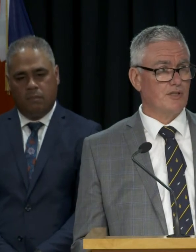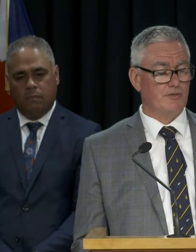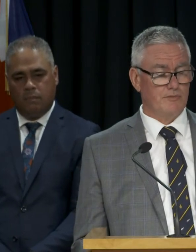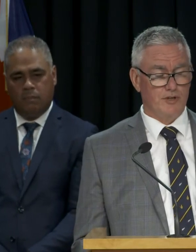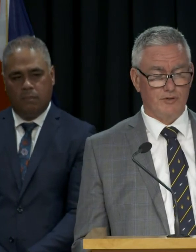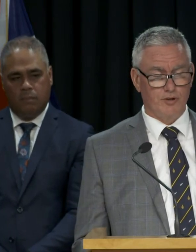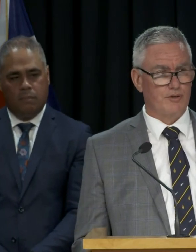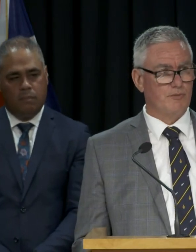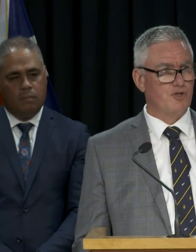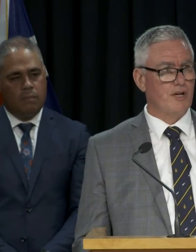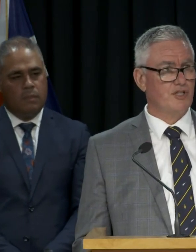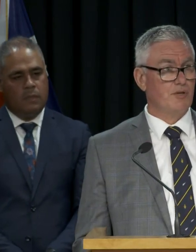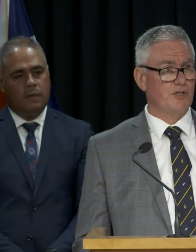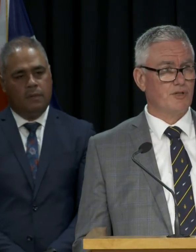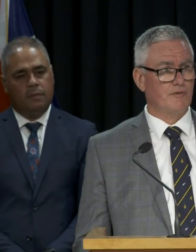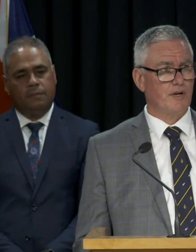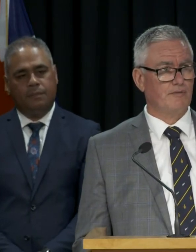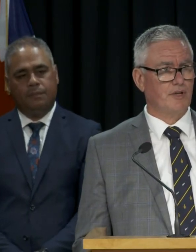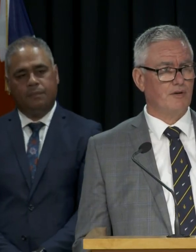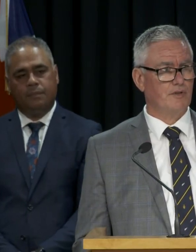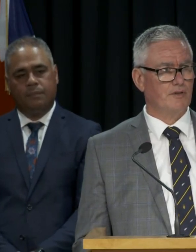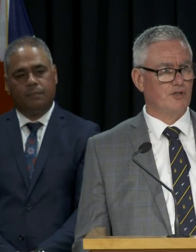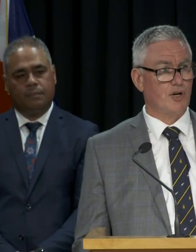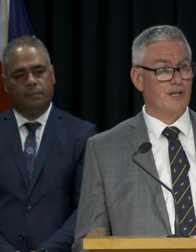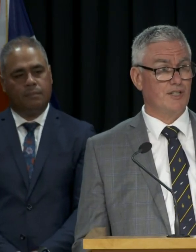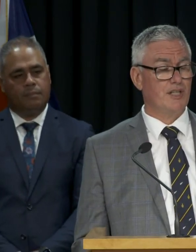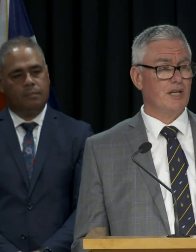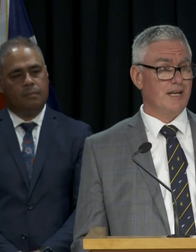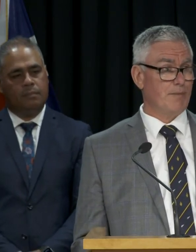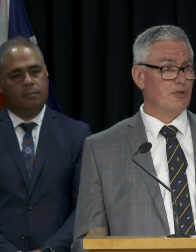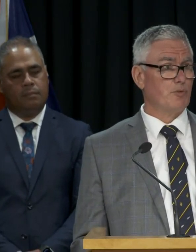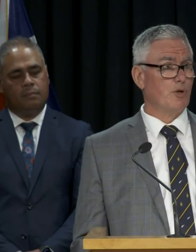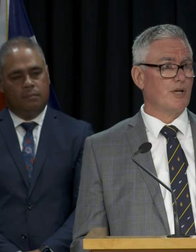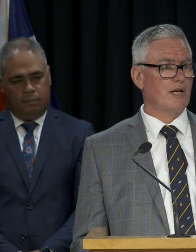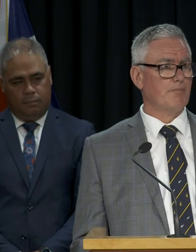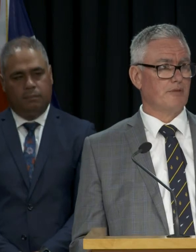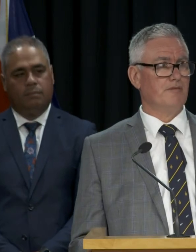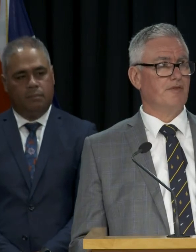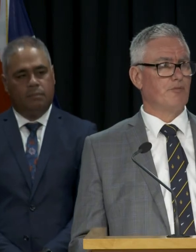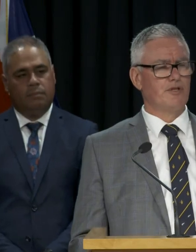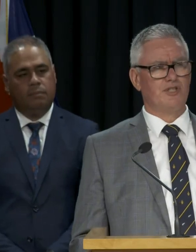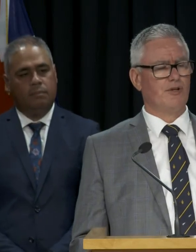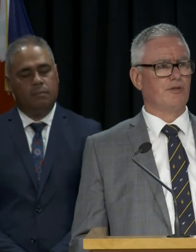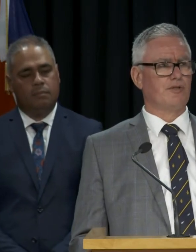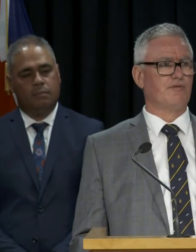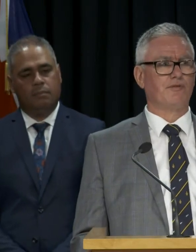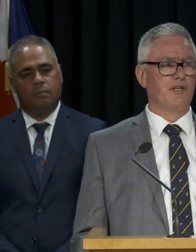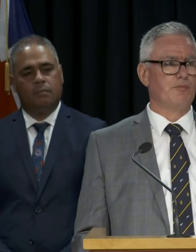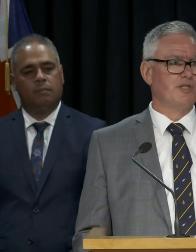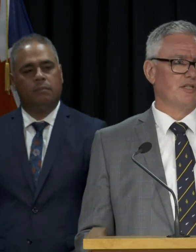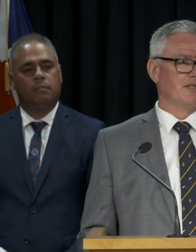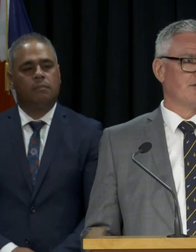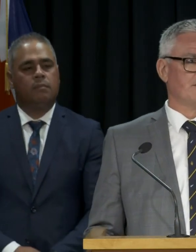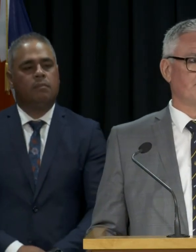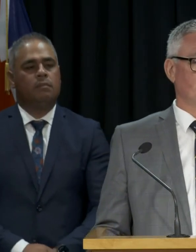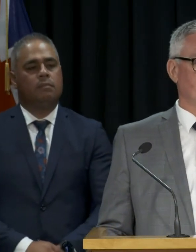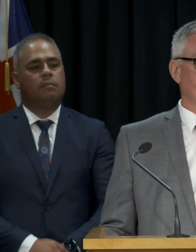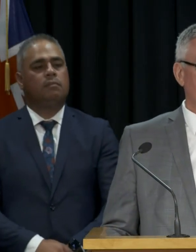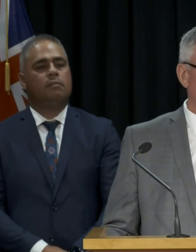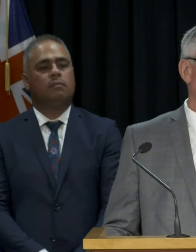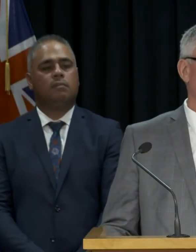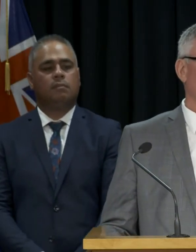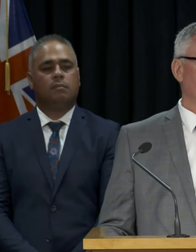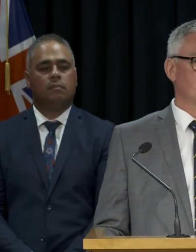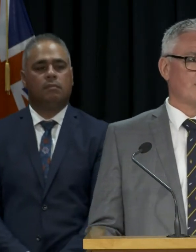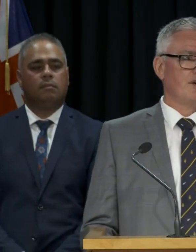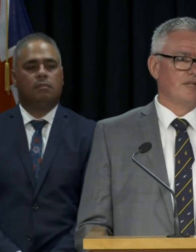promise, the new tourism strategy, which has survived COVID. The Chinese numbers were looking up in February this year. I think there was a 15% increase in forward